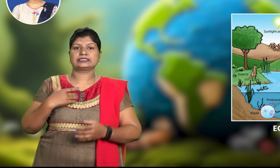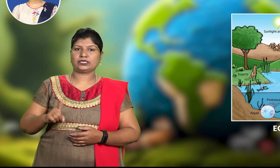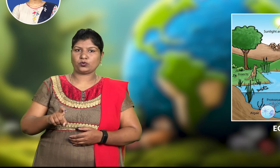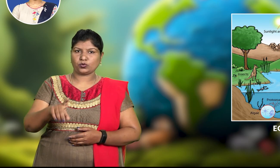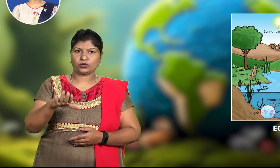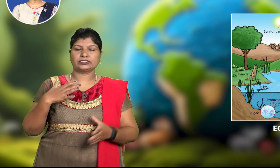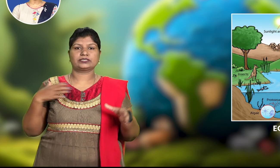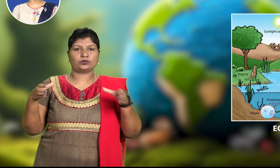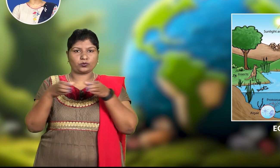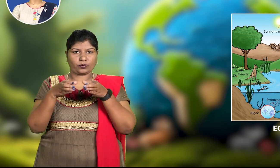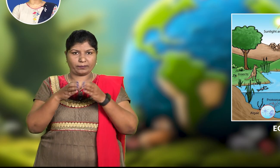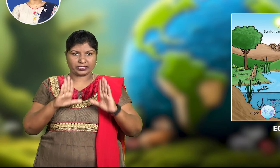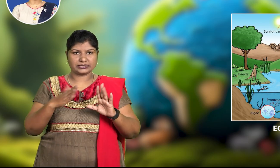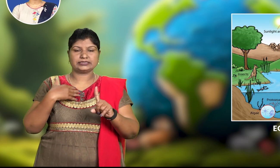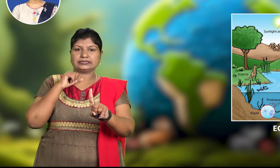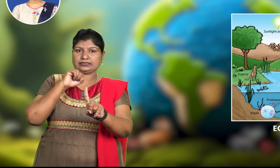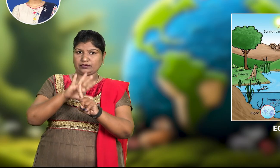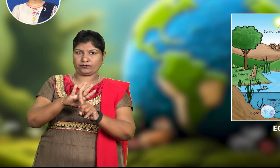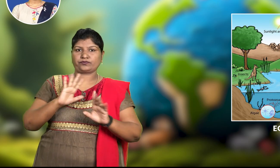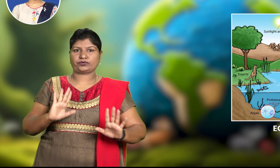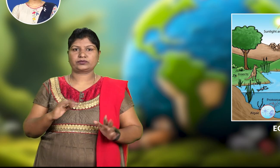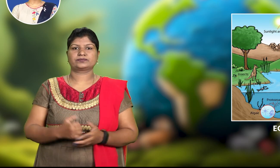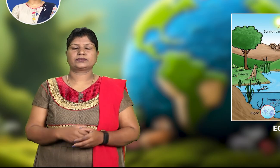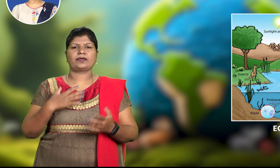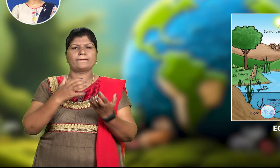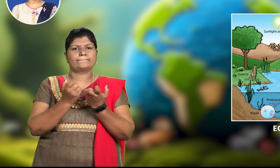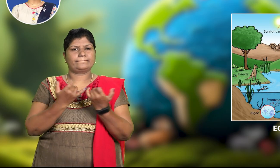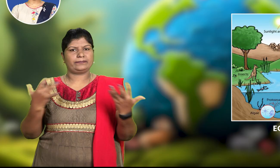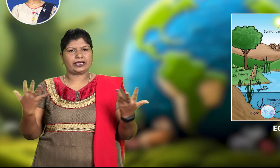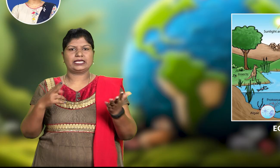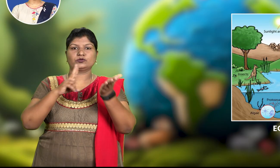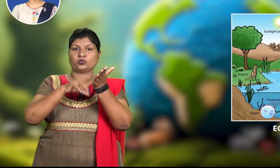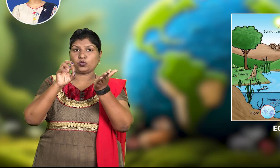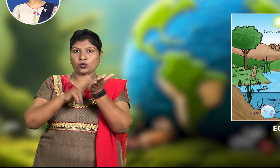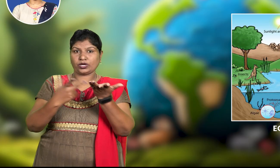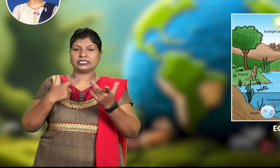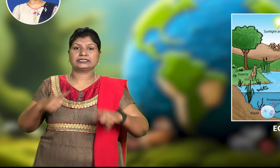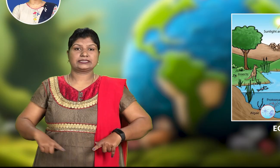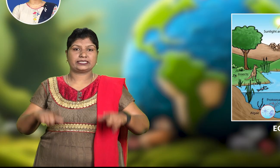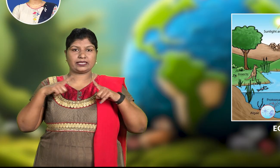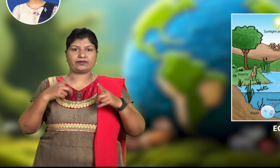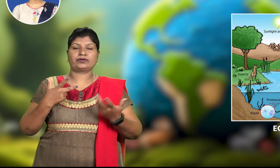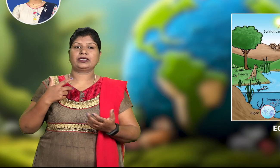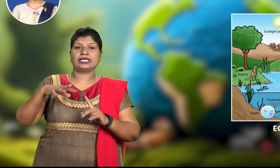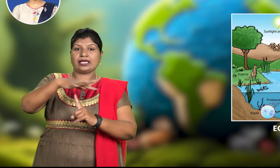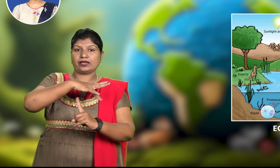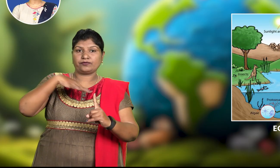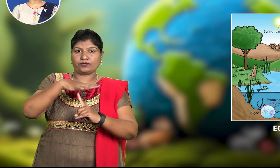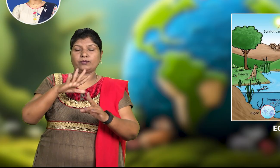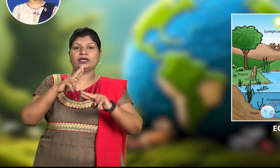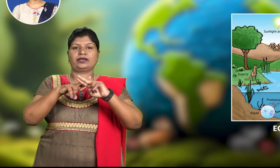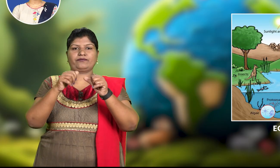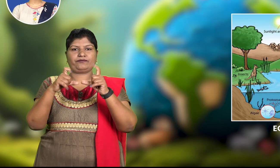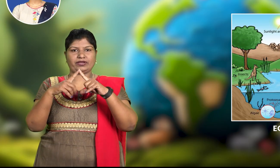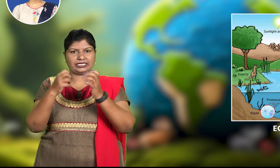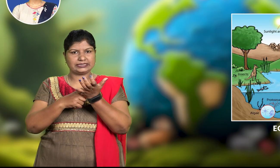communities are influenced by many non-living environmental factors and vice